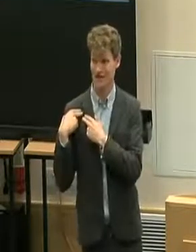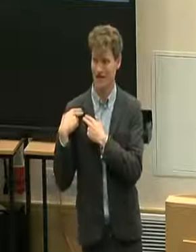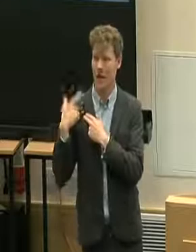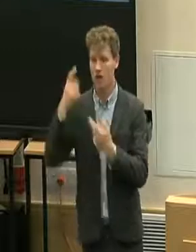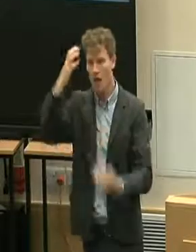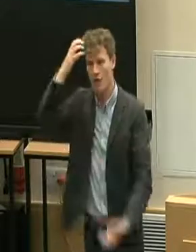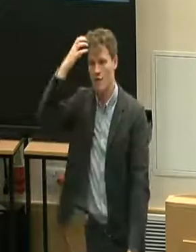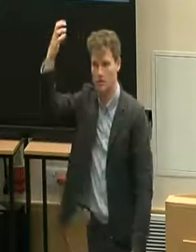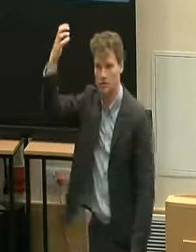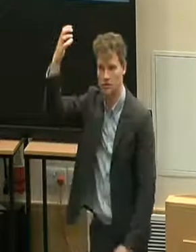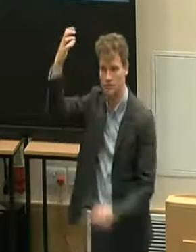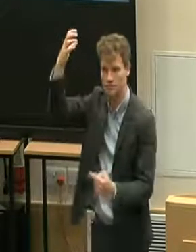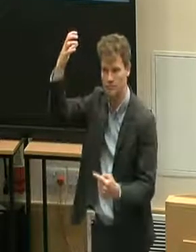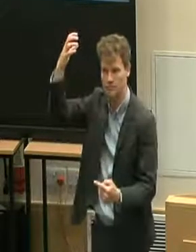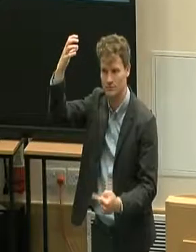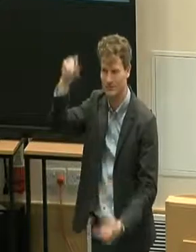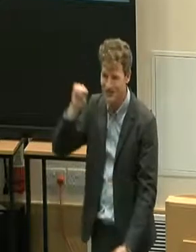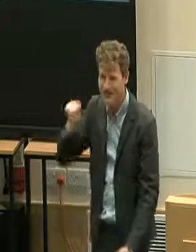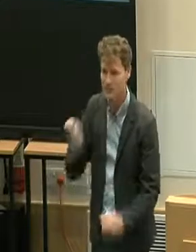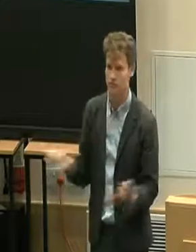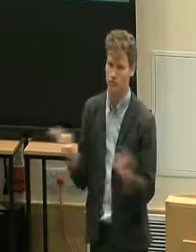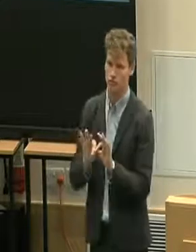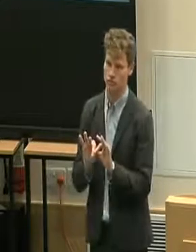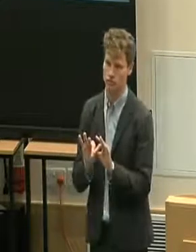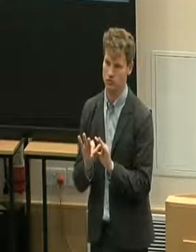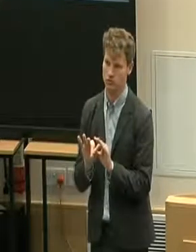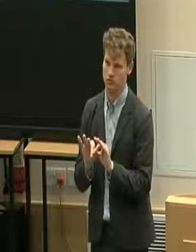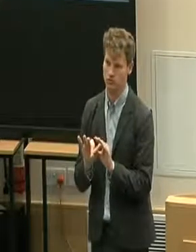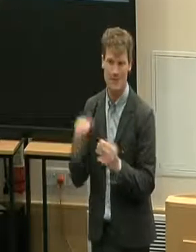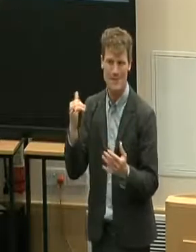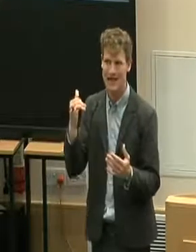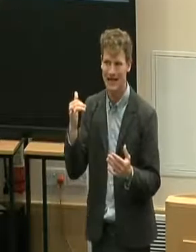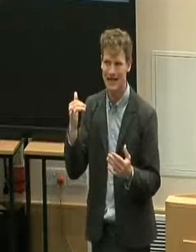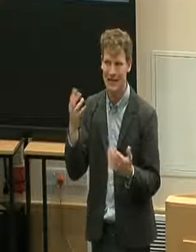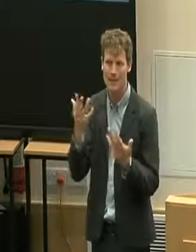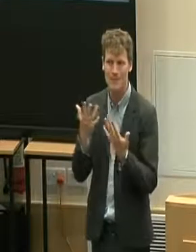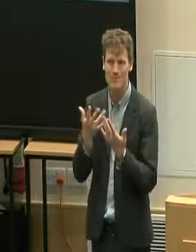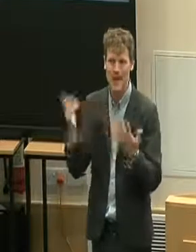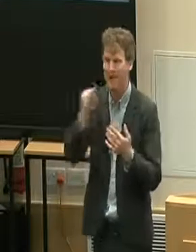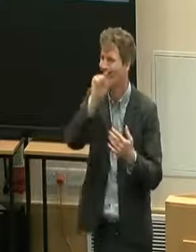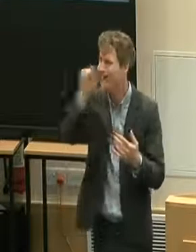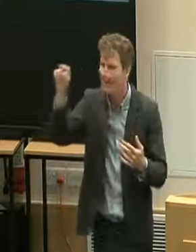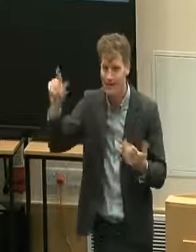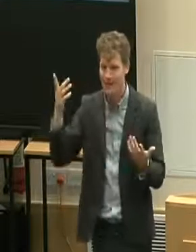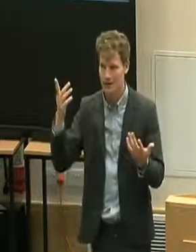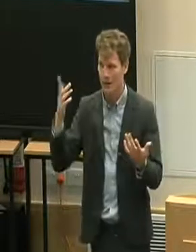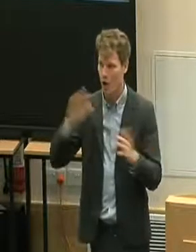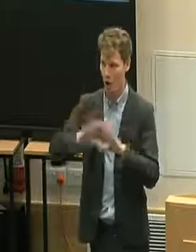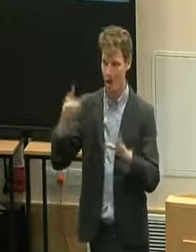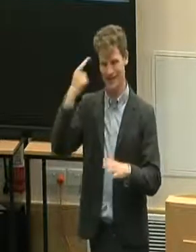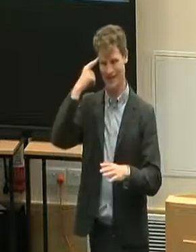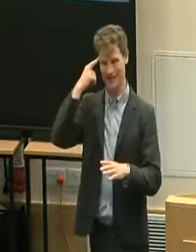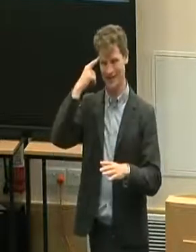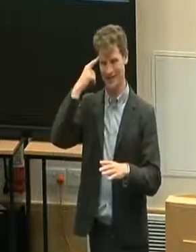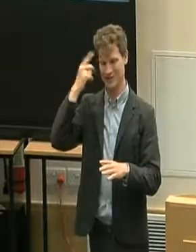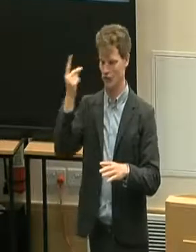responsibility on the government, something which may not be as in the front of one's mind when